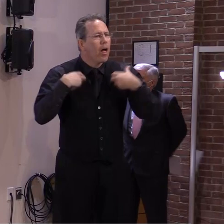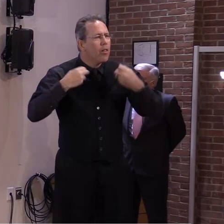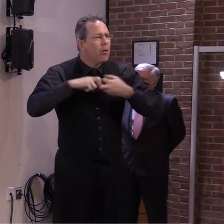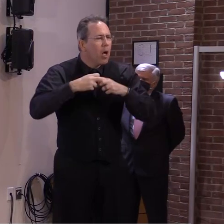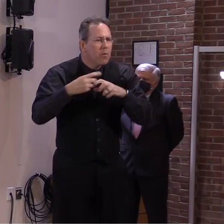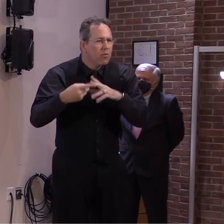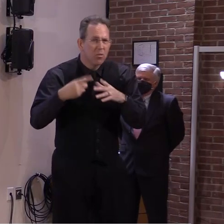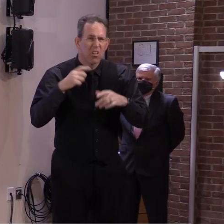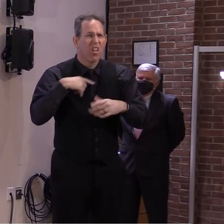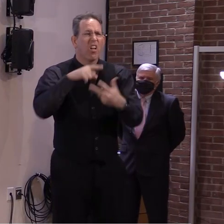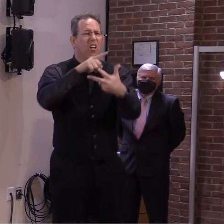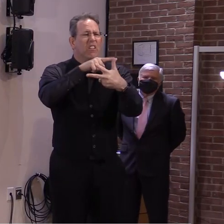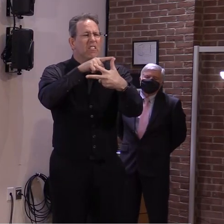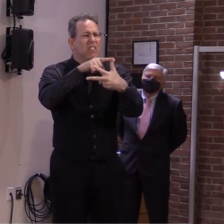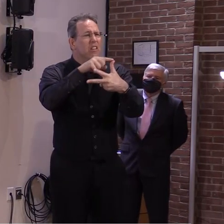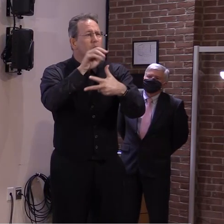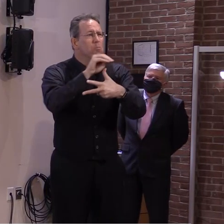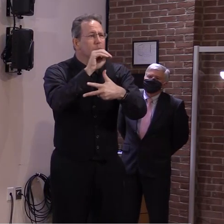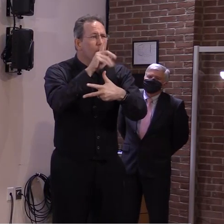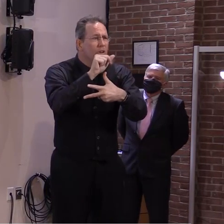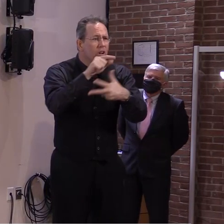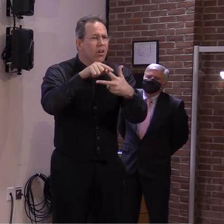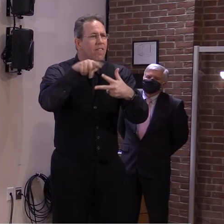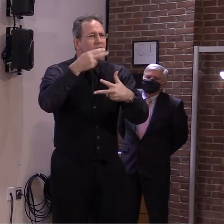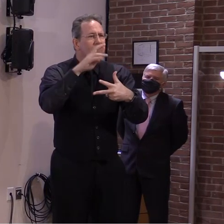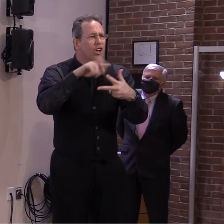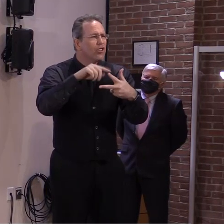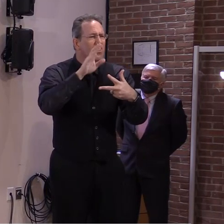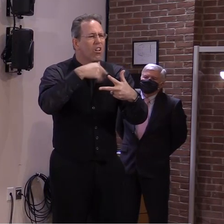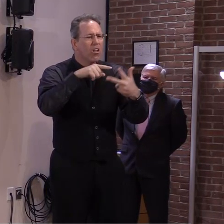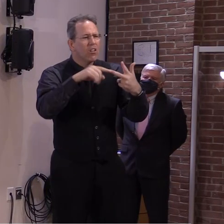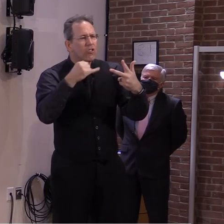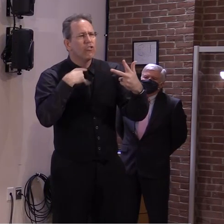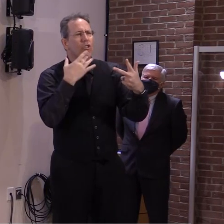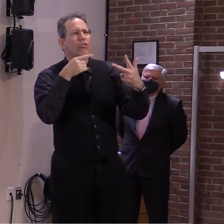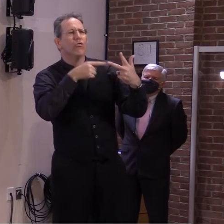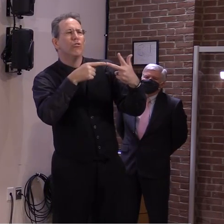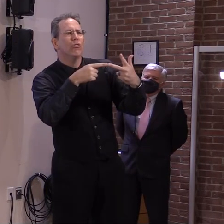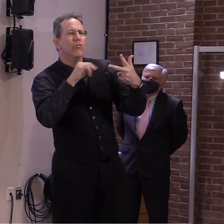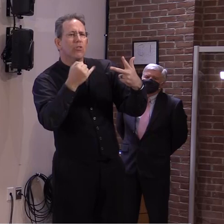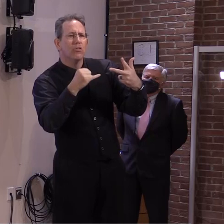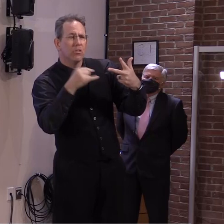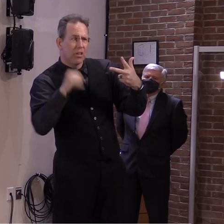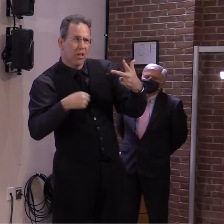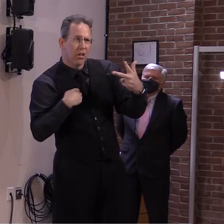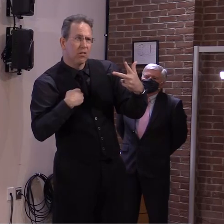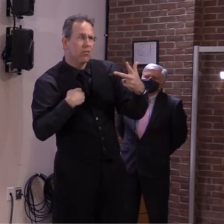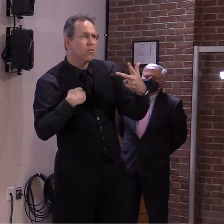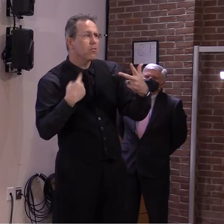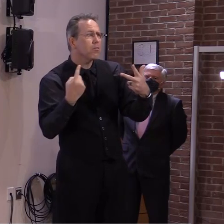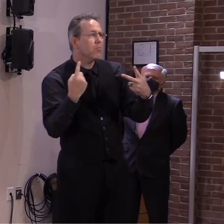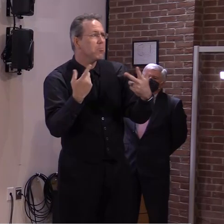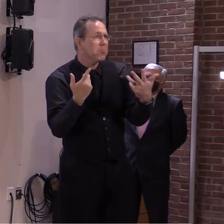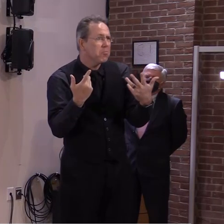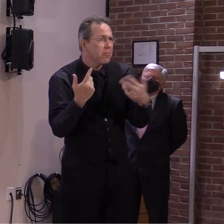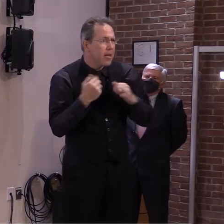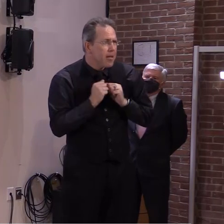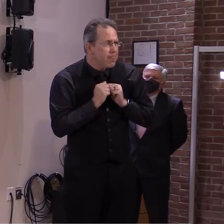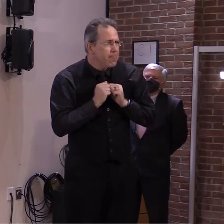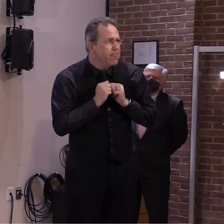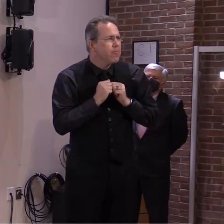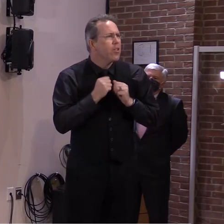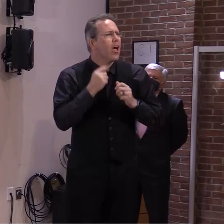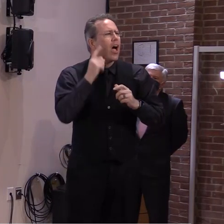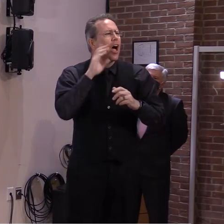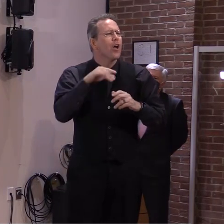on there, yes, this is Johnson & Johnson, although you could do some math in your head on the fact that we only have one. But I know you said your goal is for